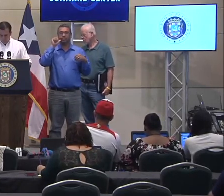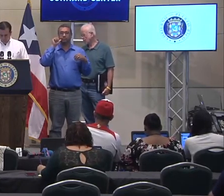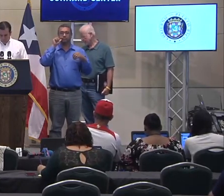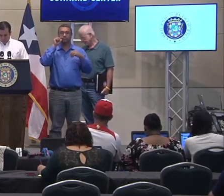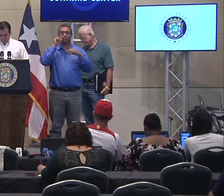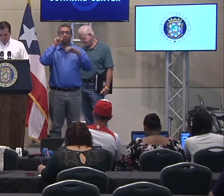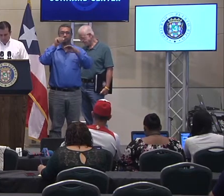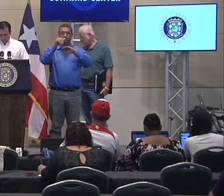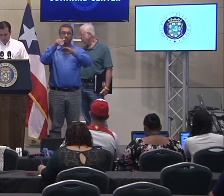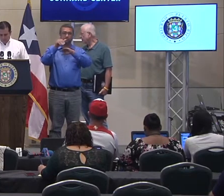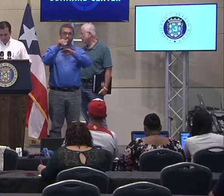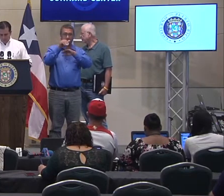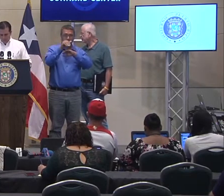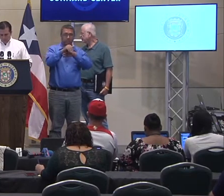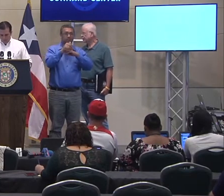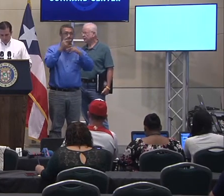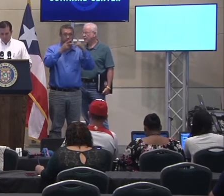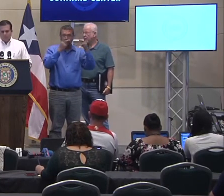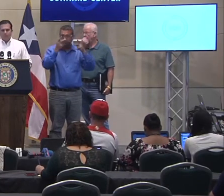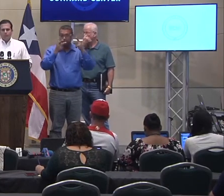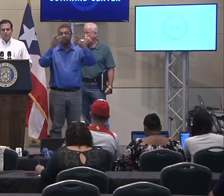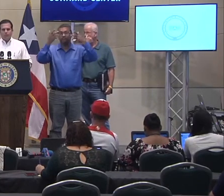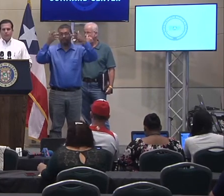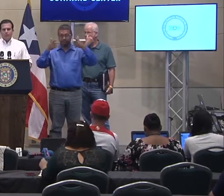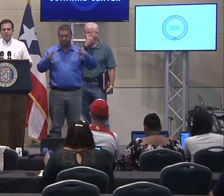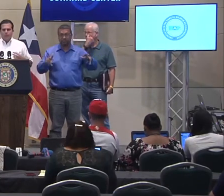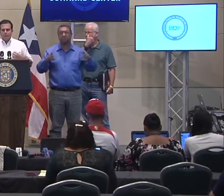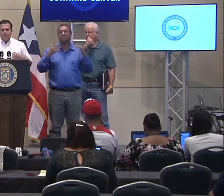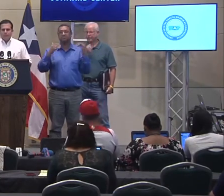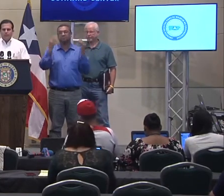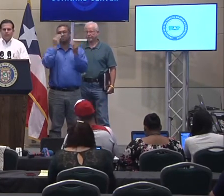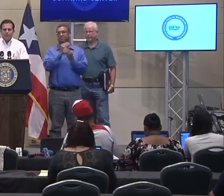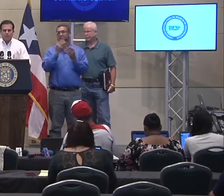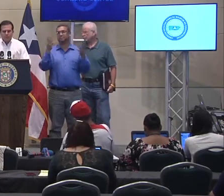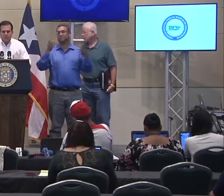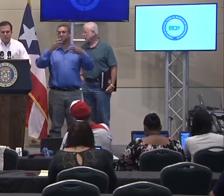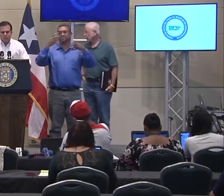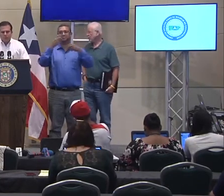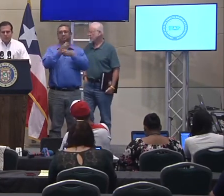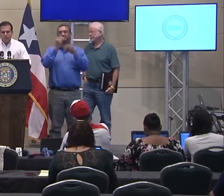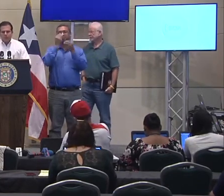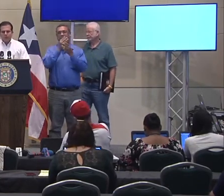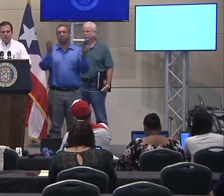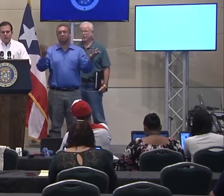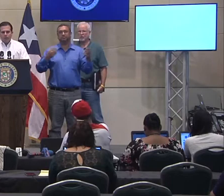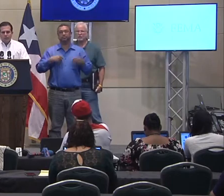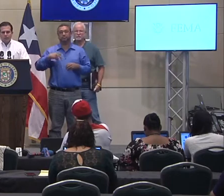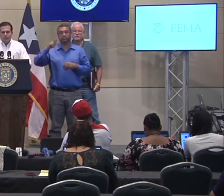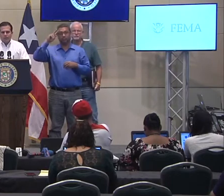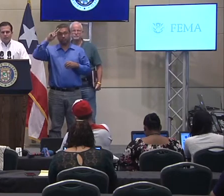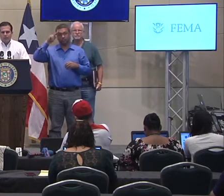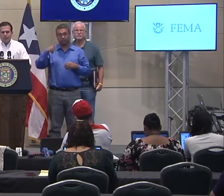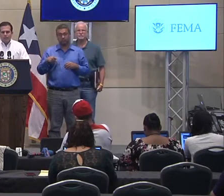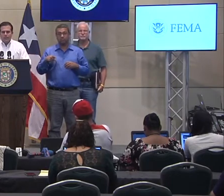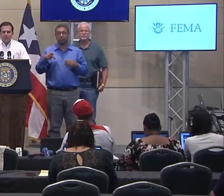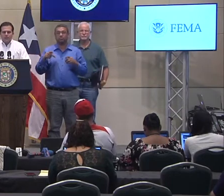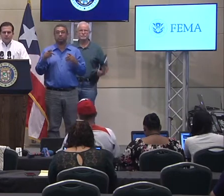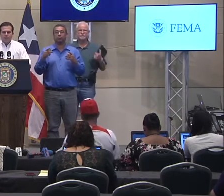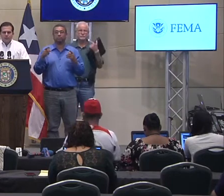so we weren't able to give an update. I will brief you on that. The Vice President came over here,